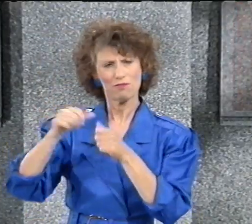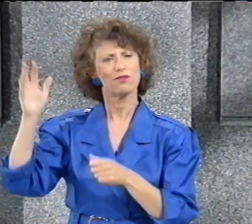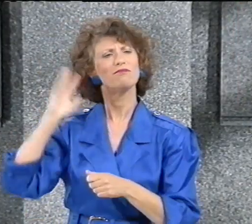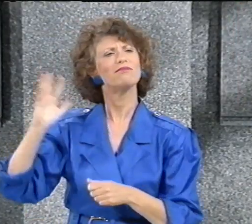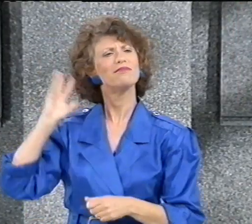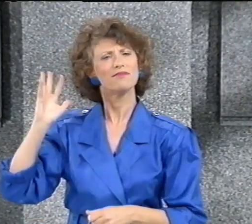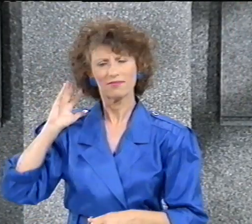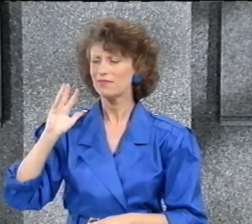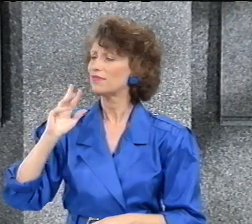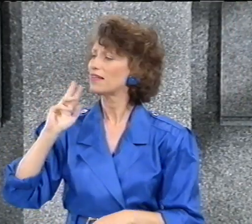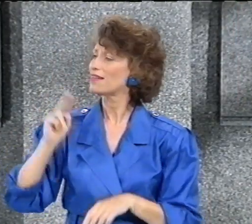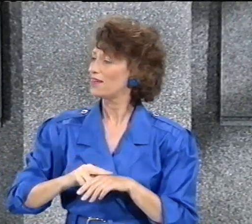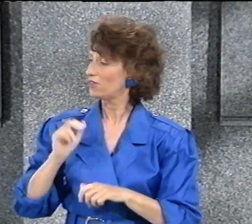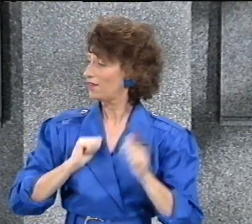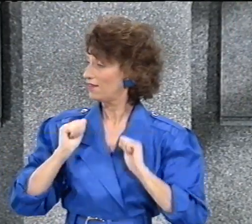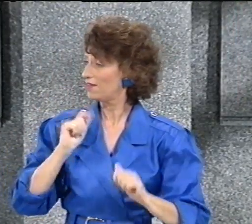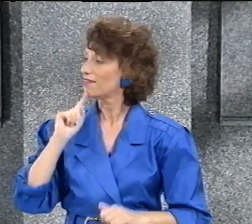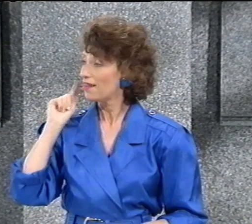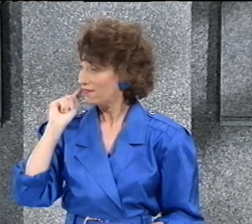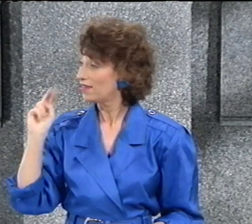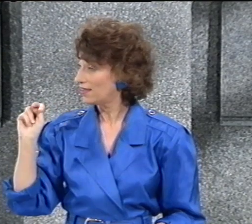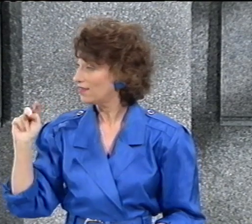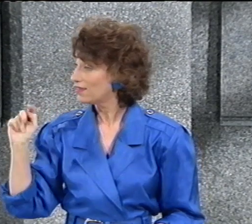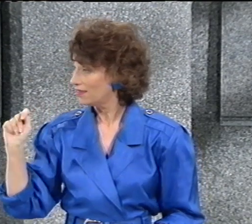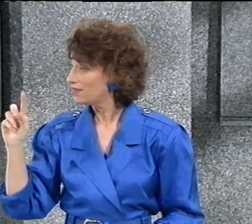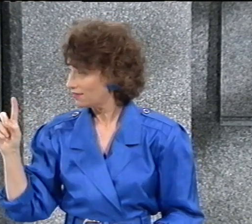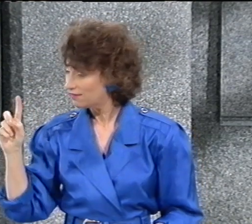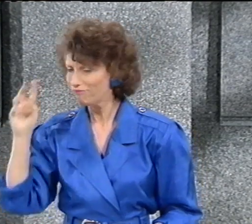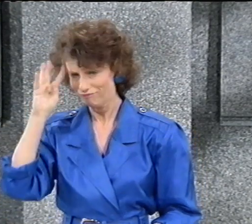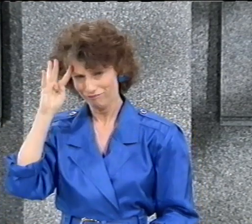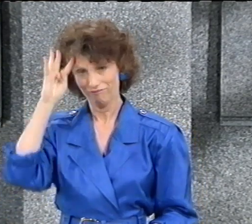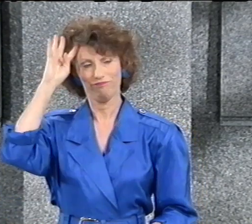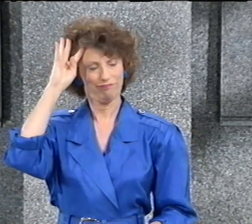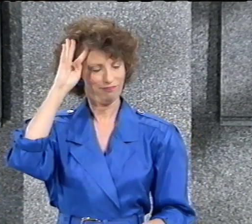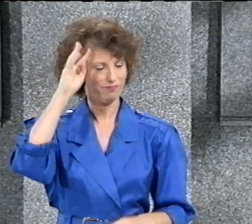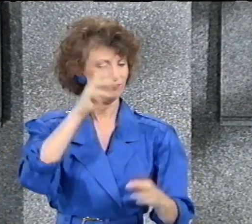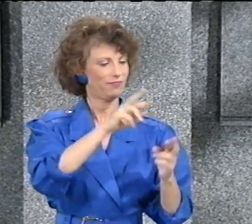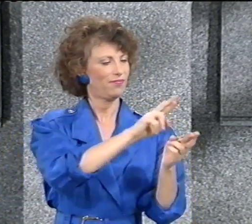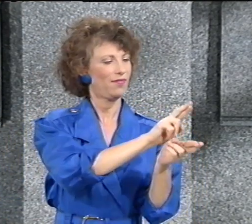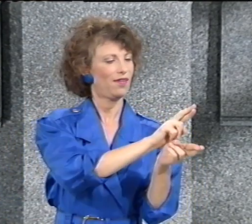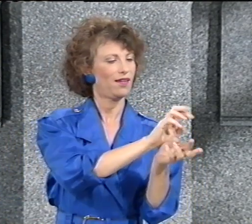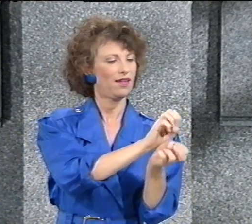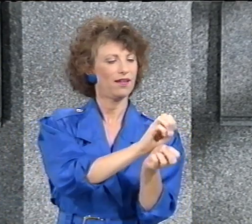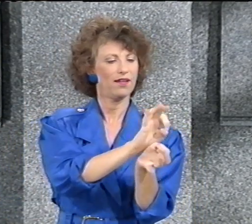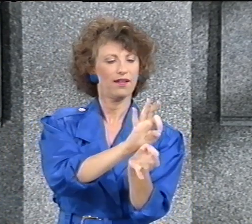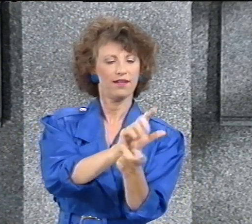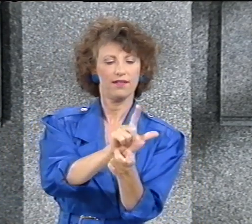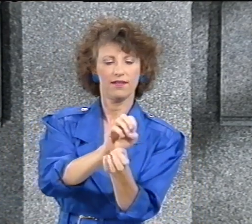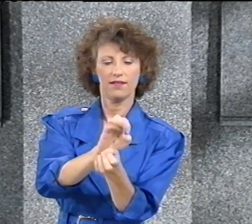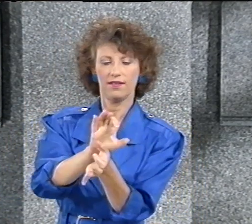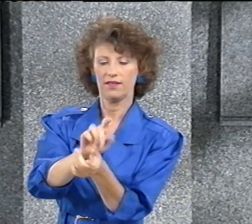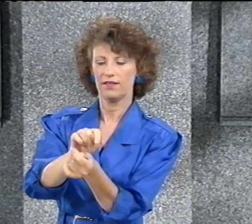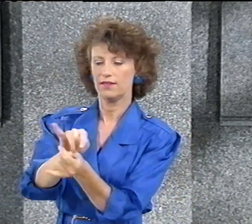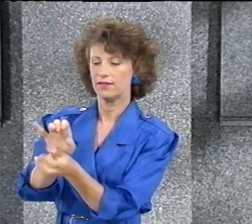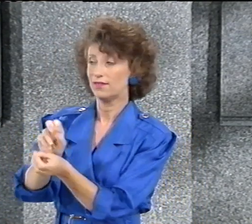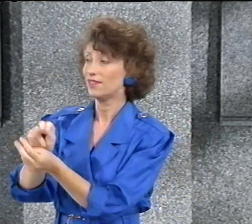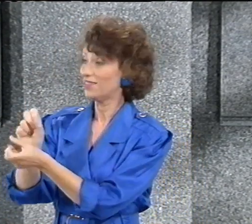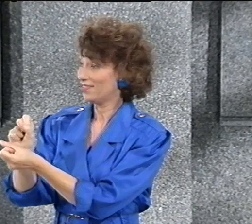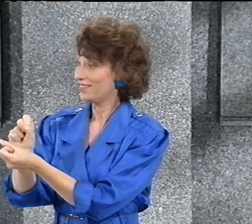I remember seeing this done by the National Theater of the Deaf. Spelling a word as though one hand was